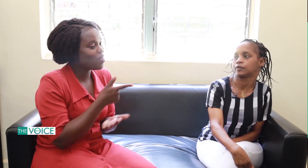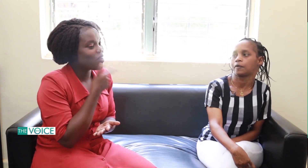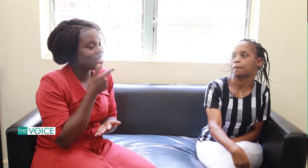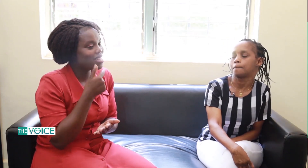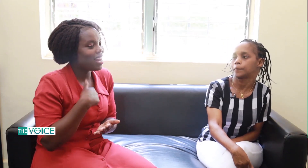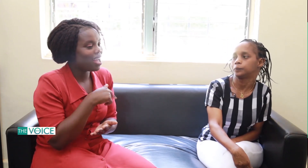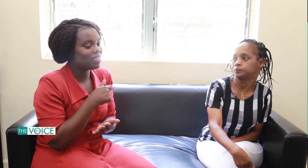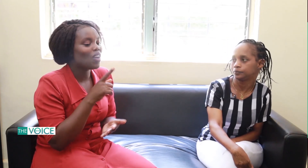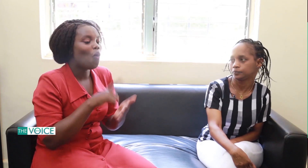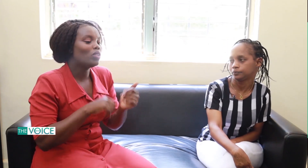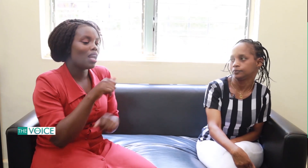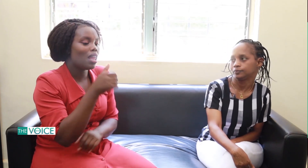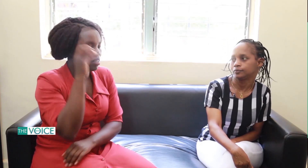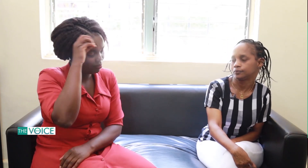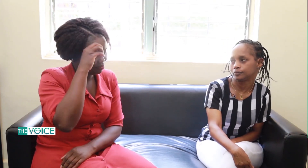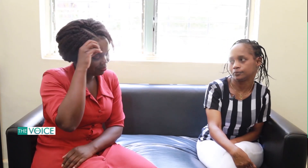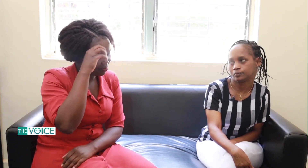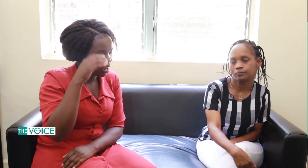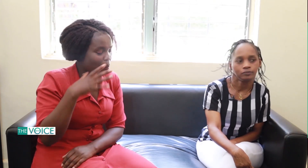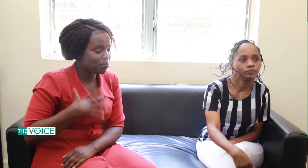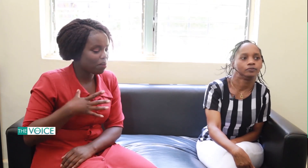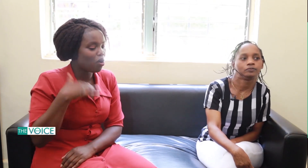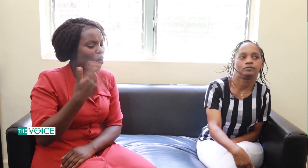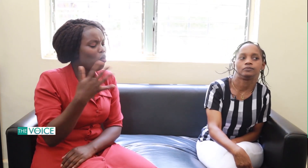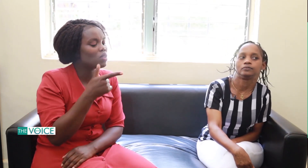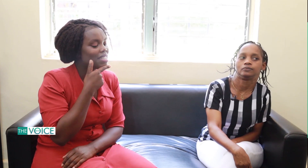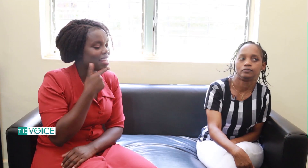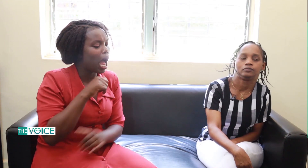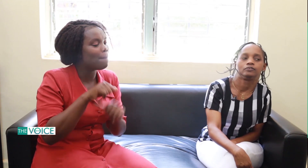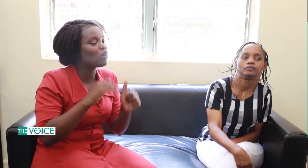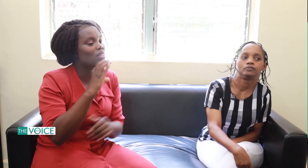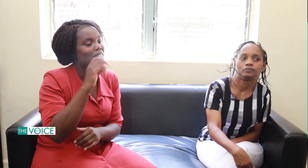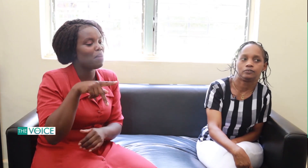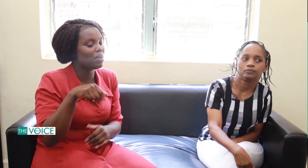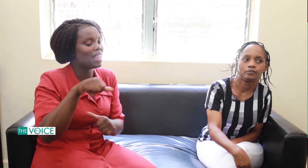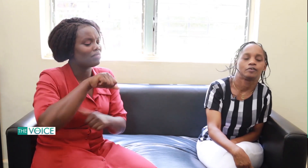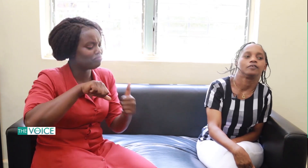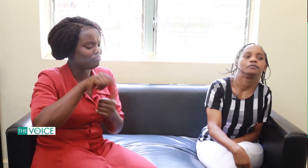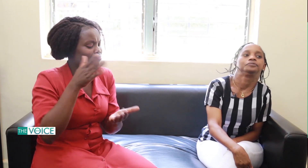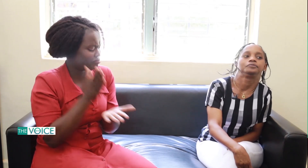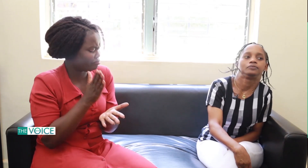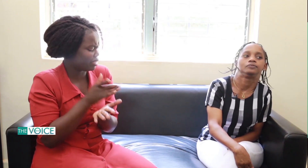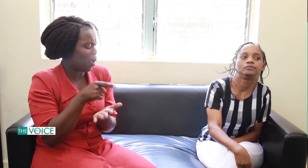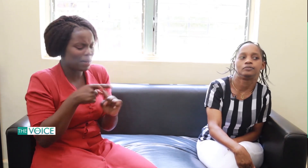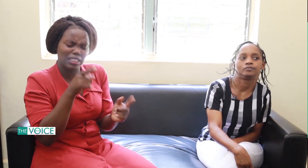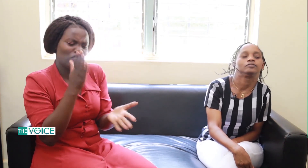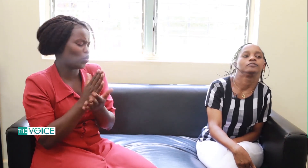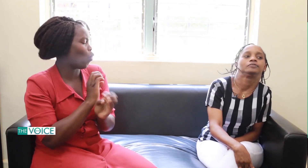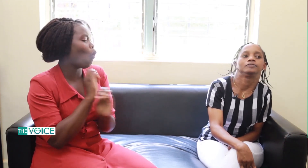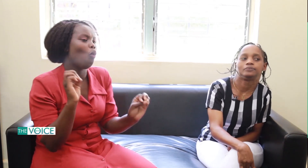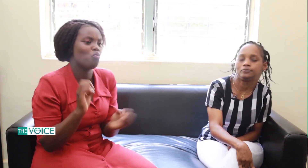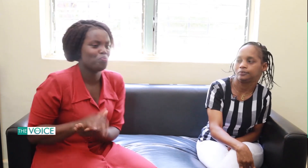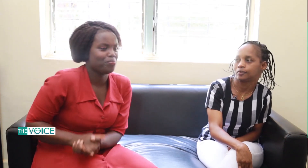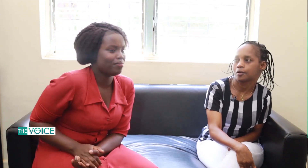This cannot be spread. Tell us, what are your opinions on people who say about cerebral palsy